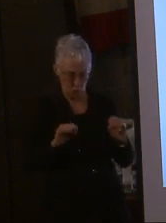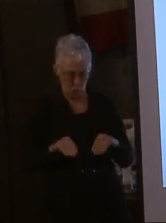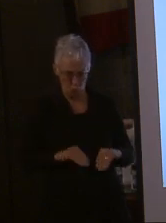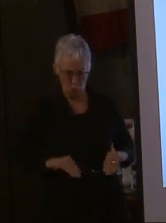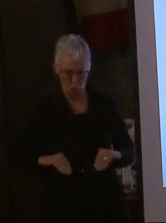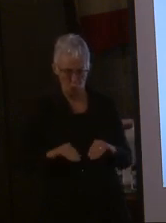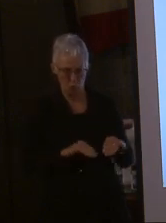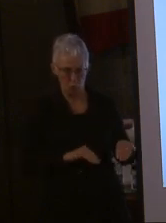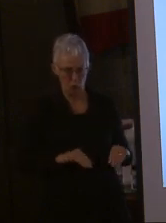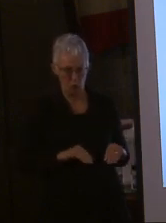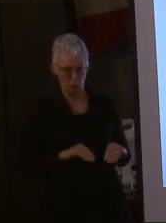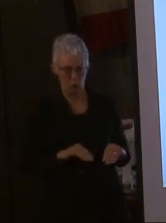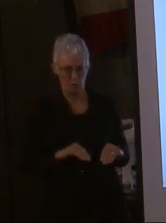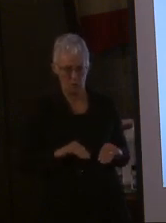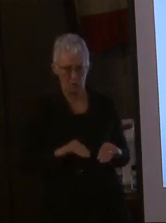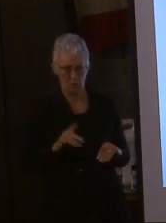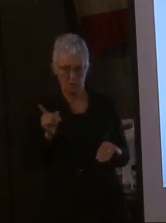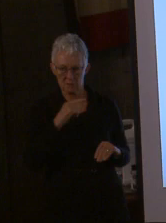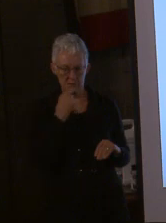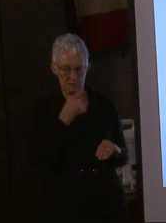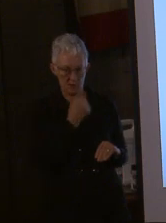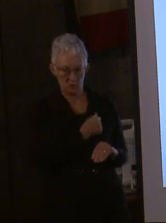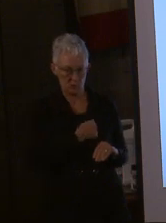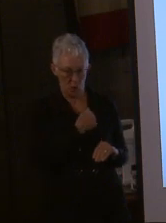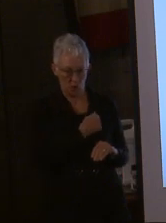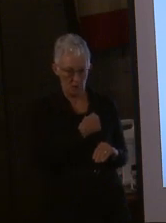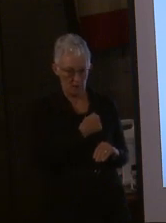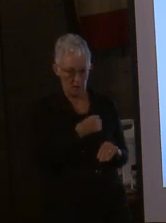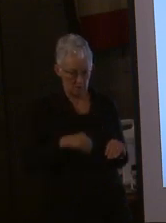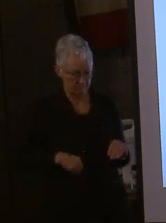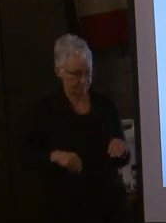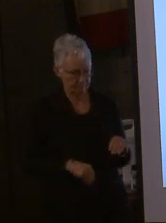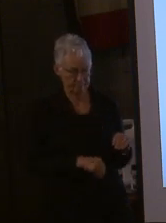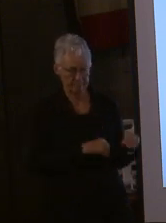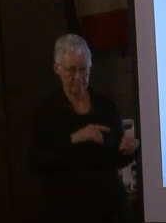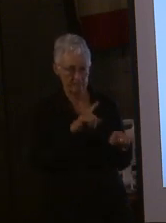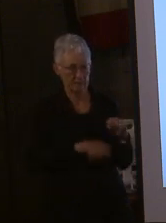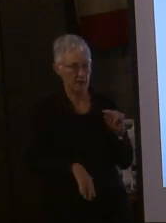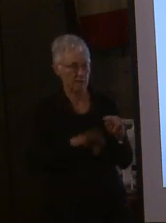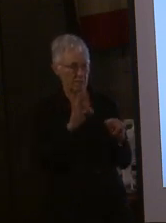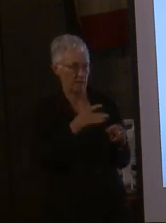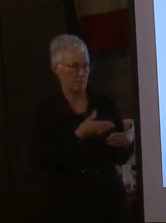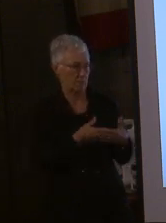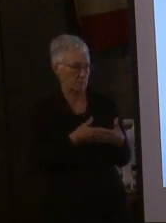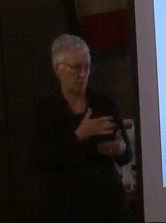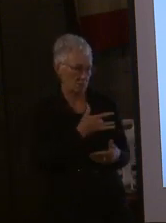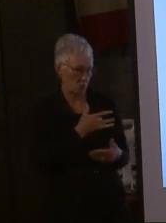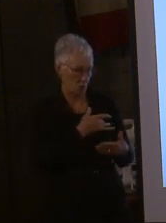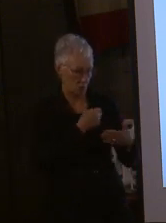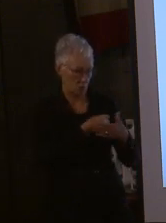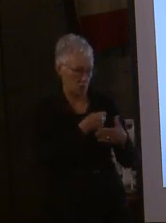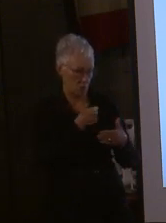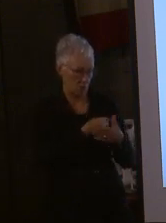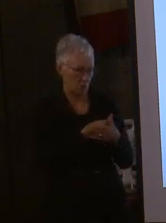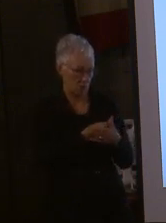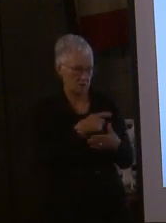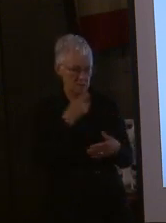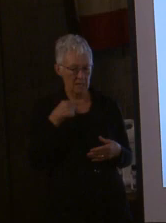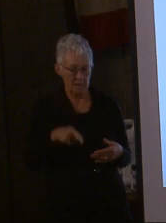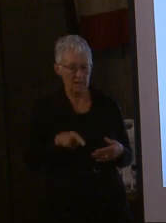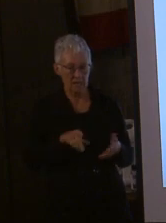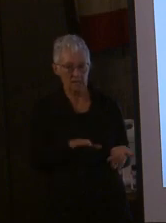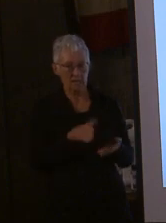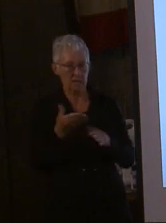hear. I'm sorry, but I can't find a heartbeat. We later came to find out that he died from a nuchal cord